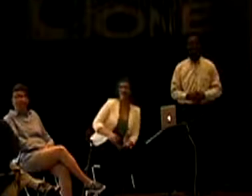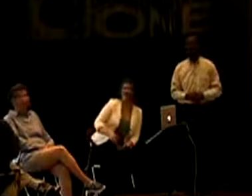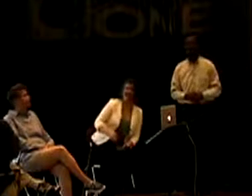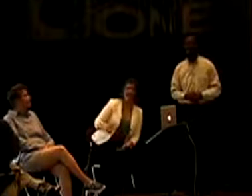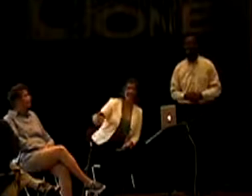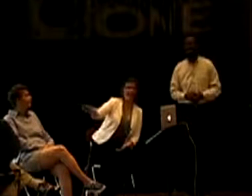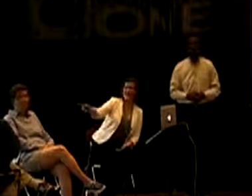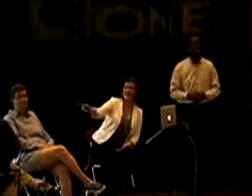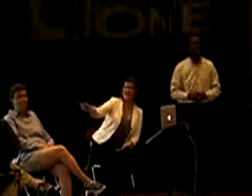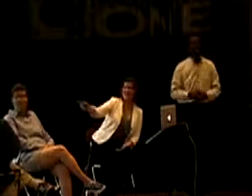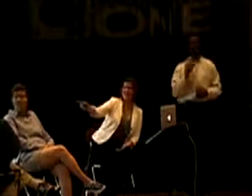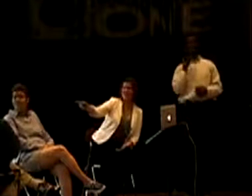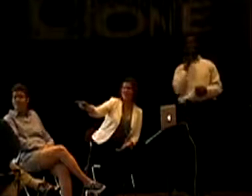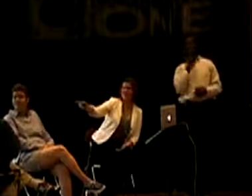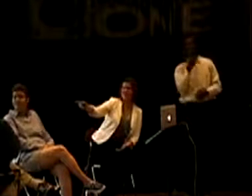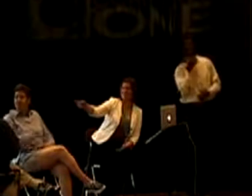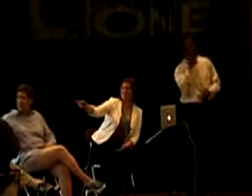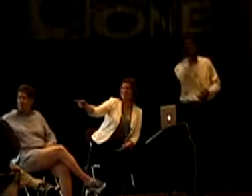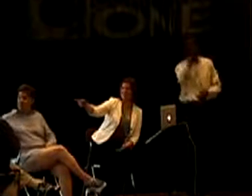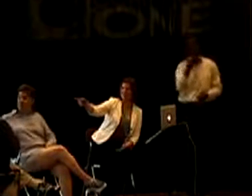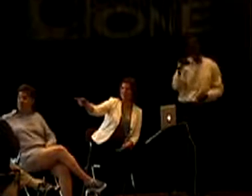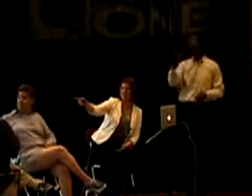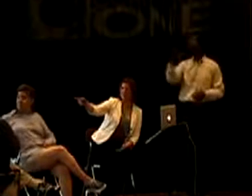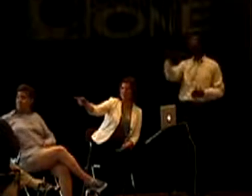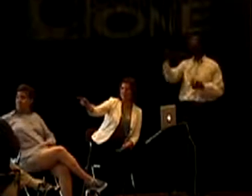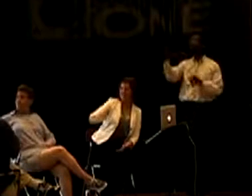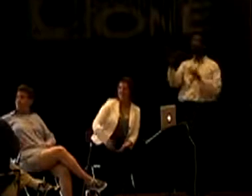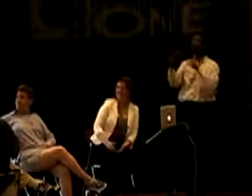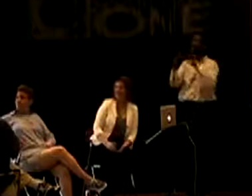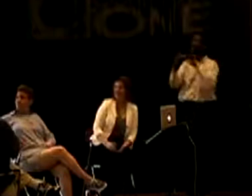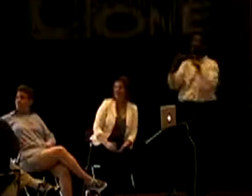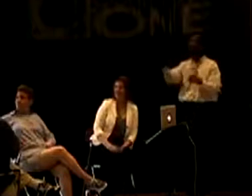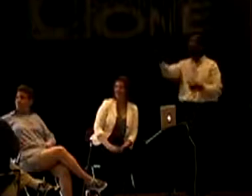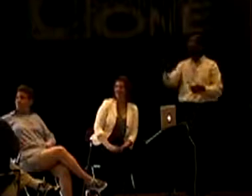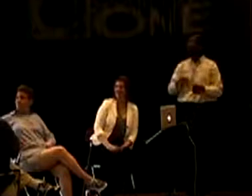you guys? We have a question over here.